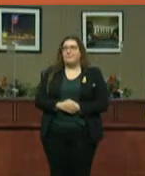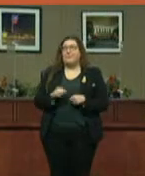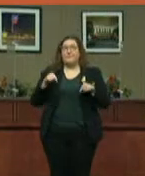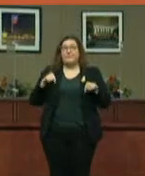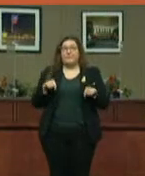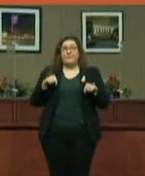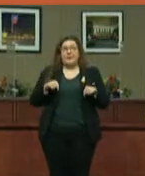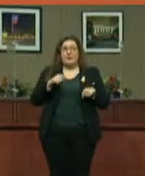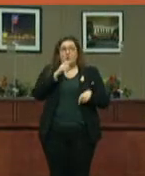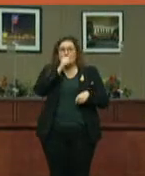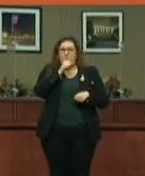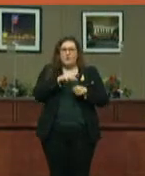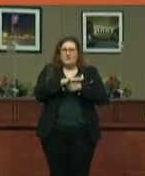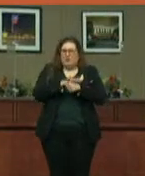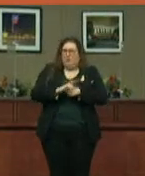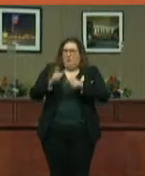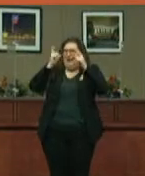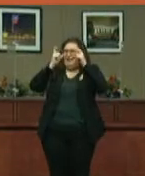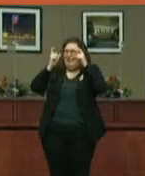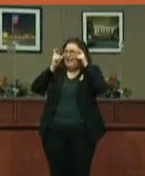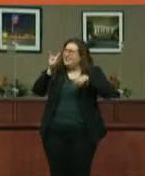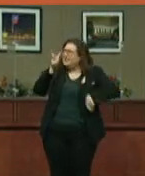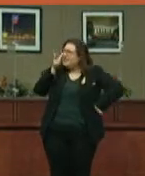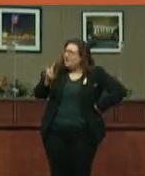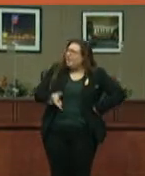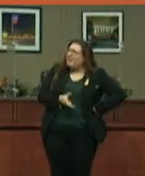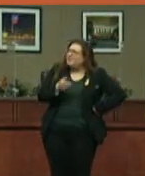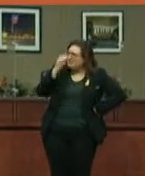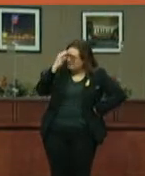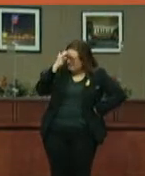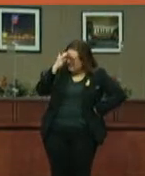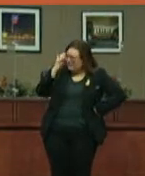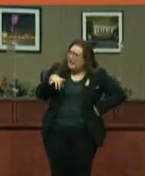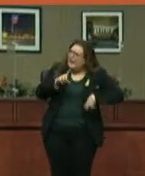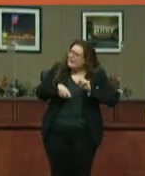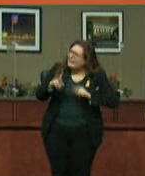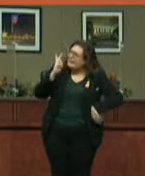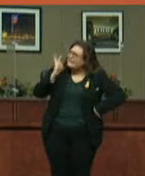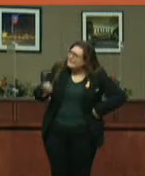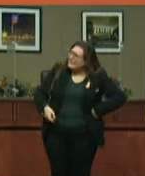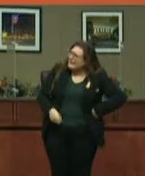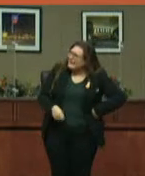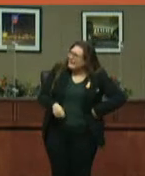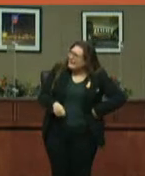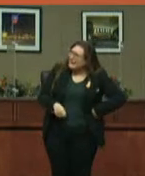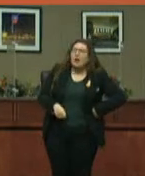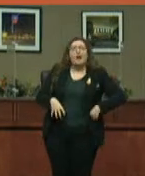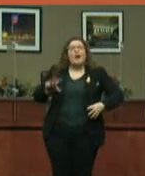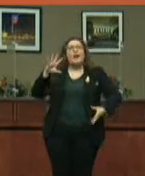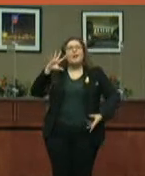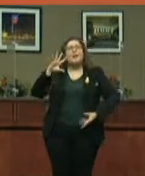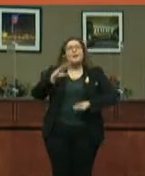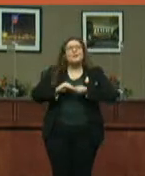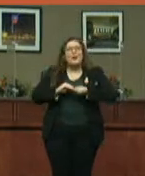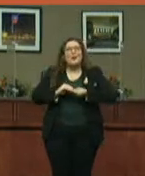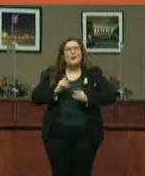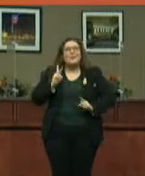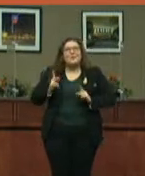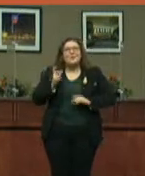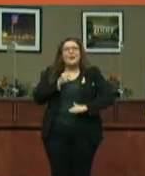13, my glasses are, okay. The total census of patients was